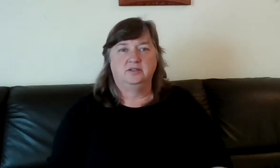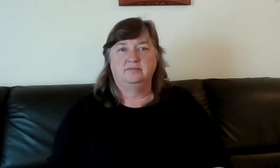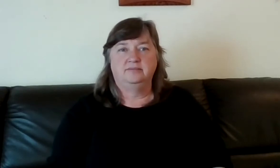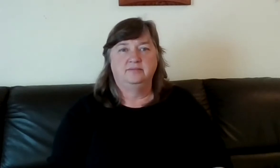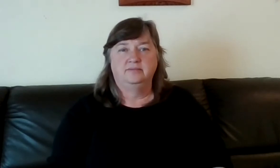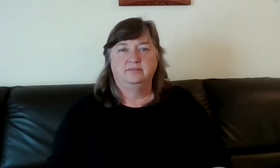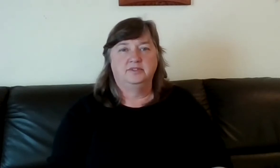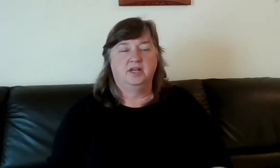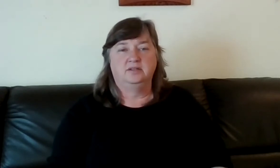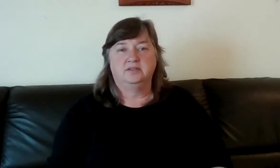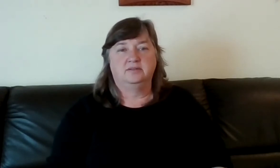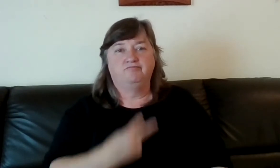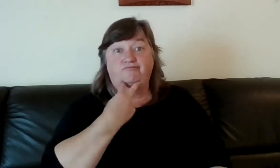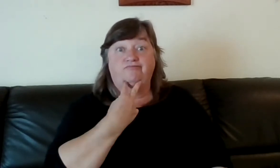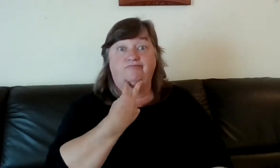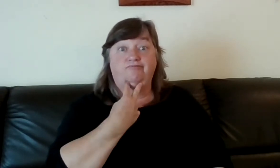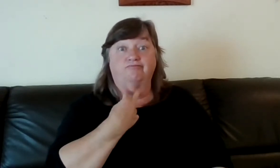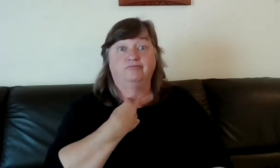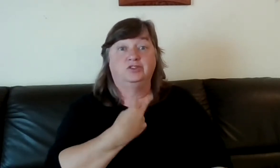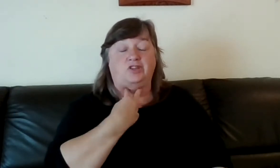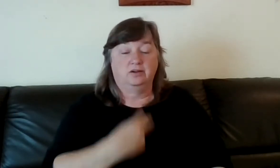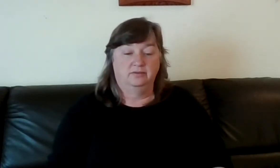situation. It's kind of just stuck.